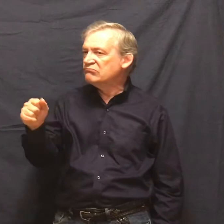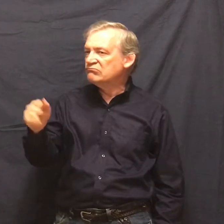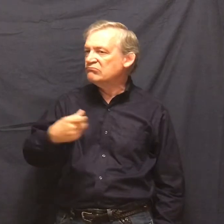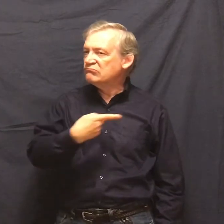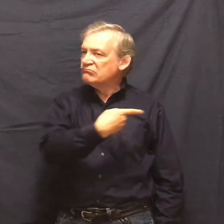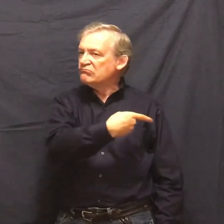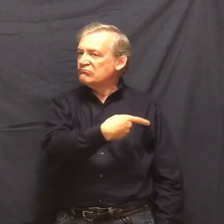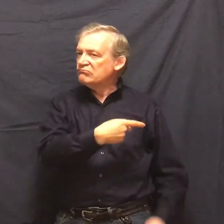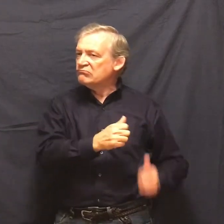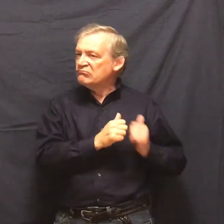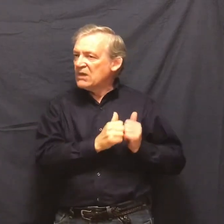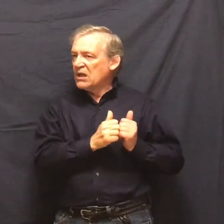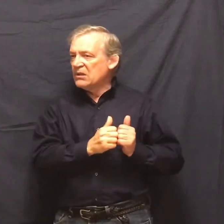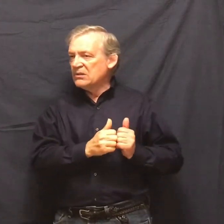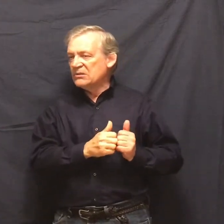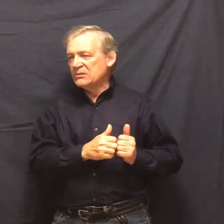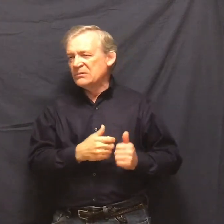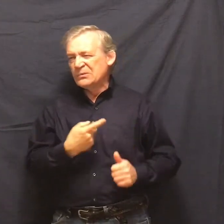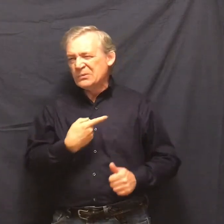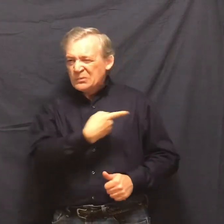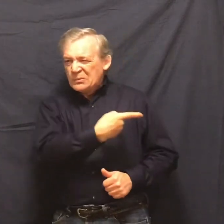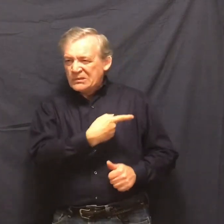"We kind of look out after each other."